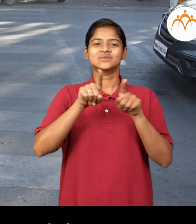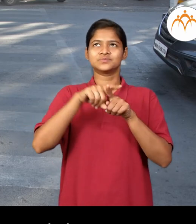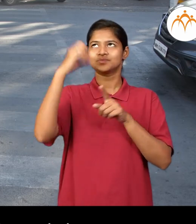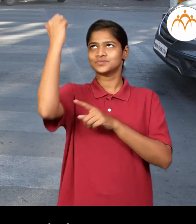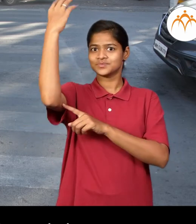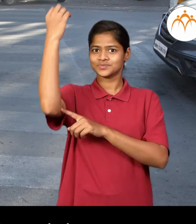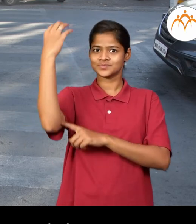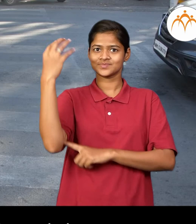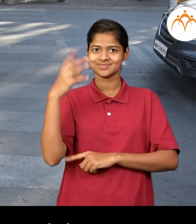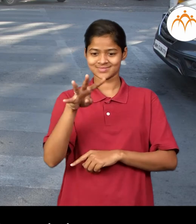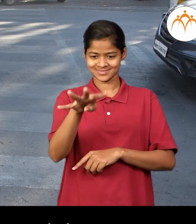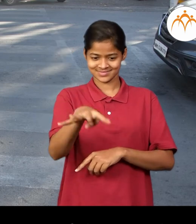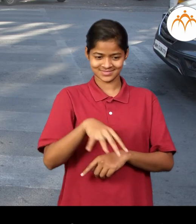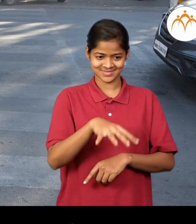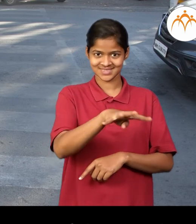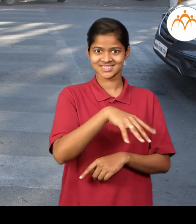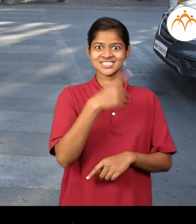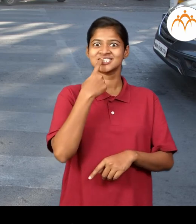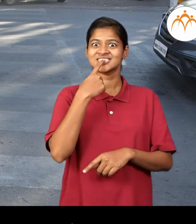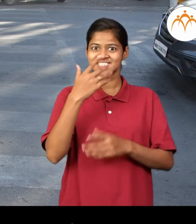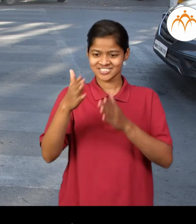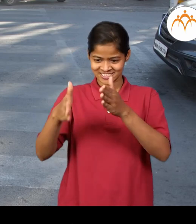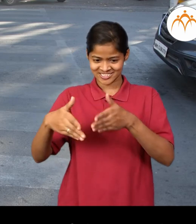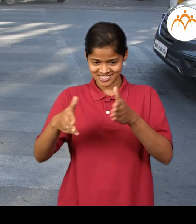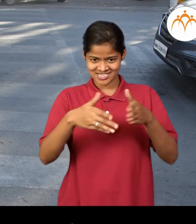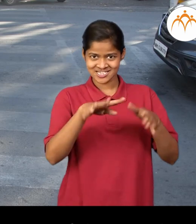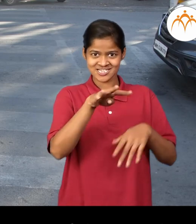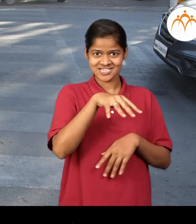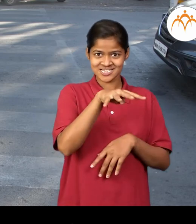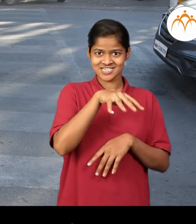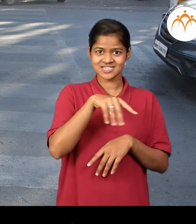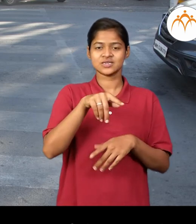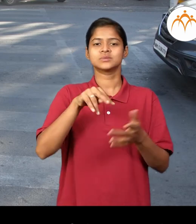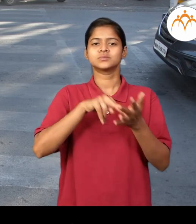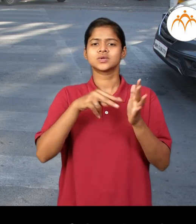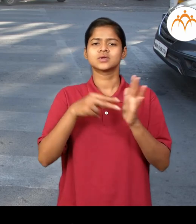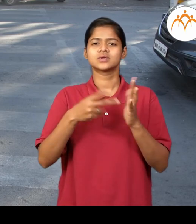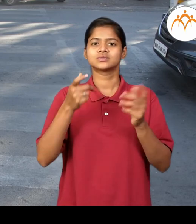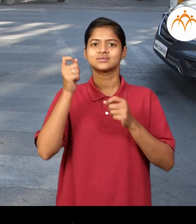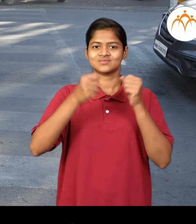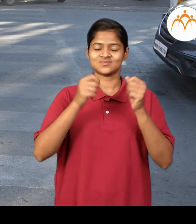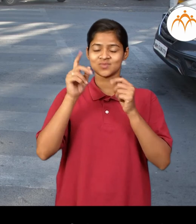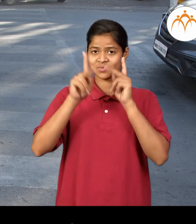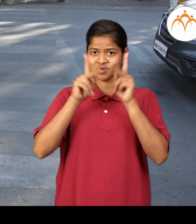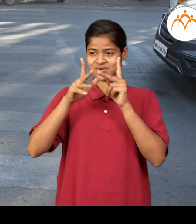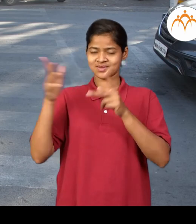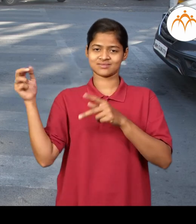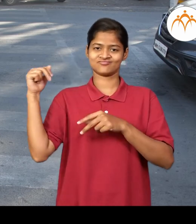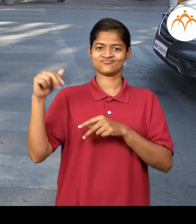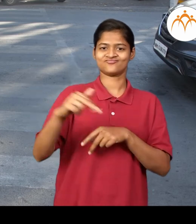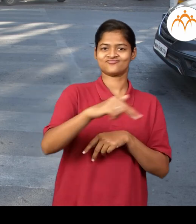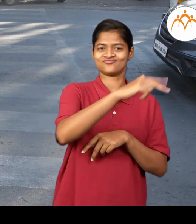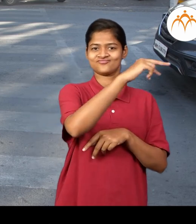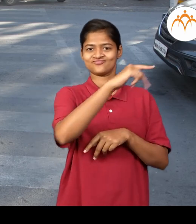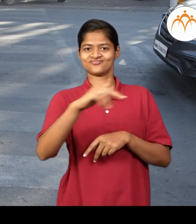Devansha remembered that there are such stripes in the square of the signal too. Dada